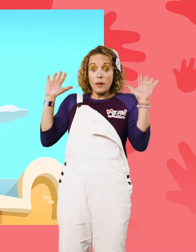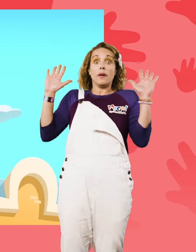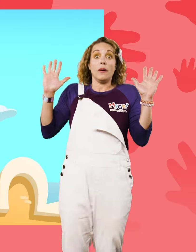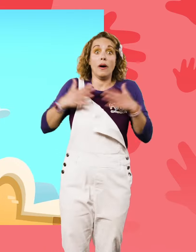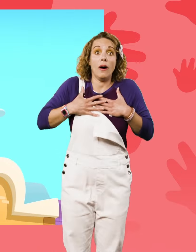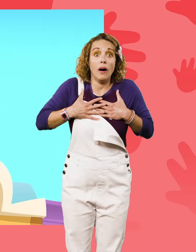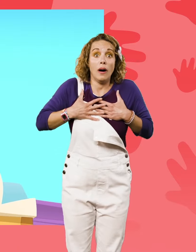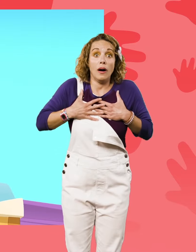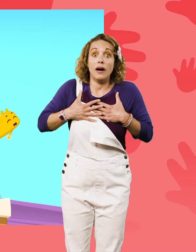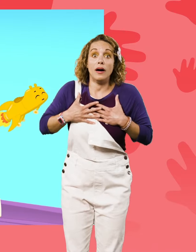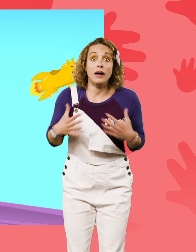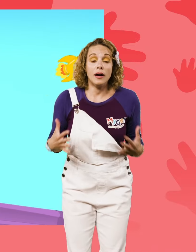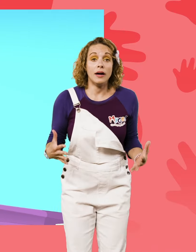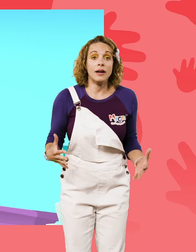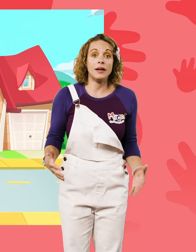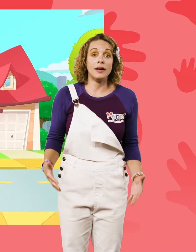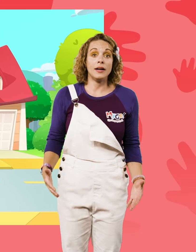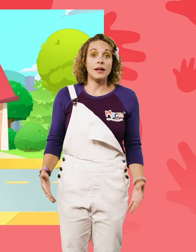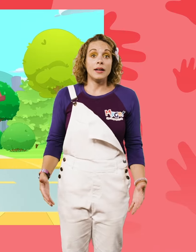Whoa!